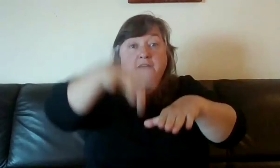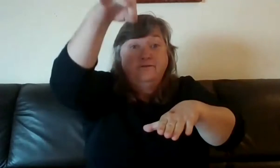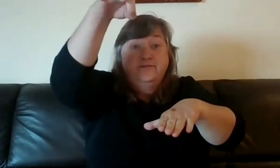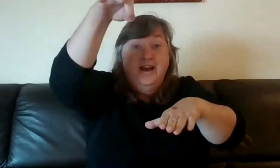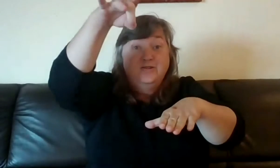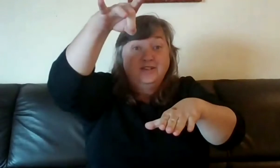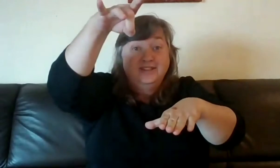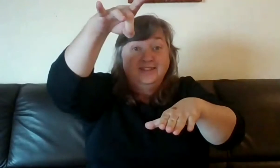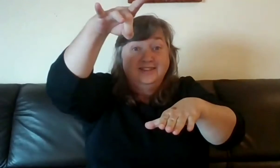Found.